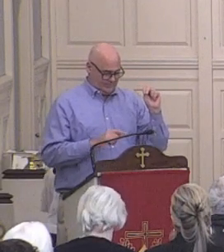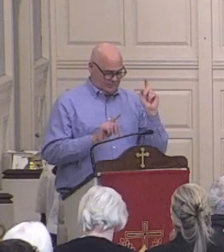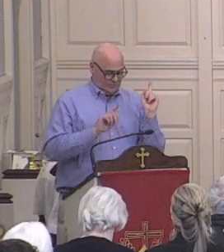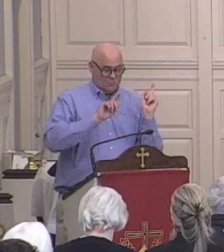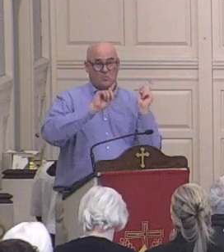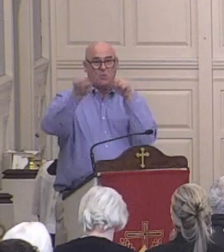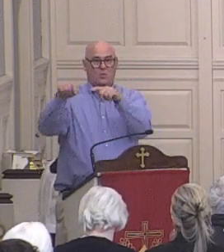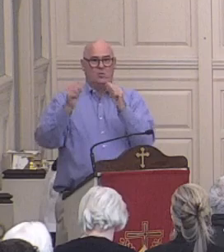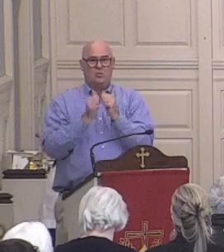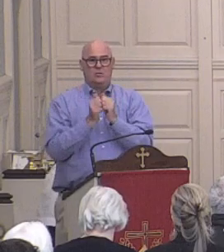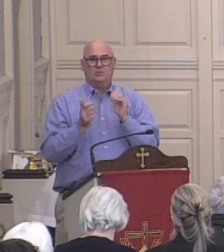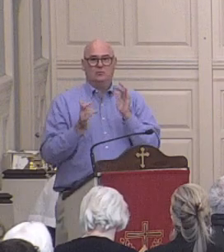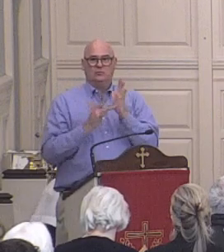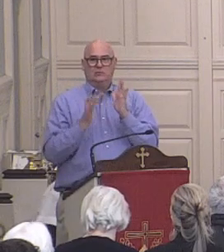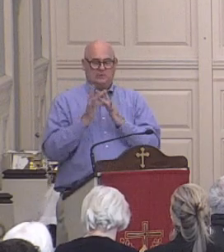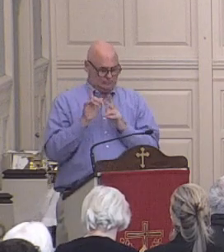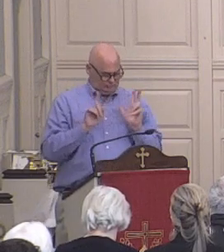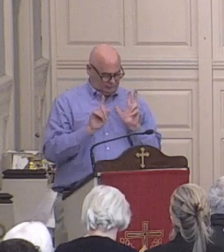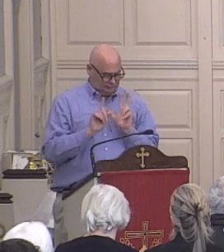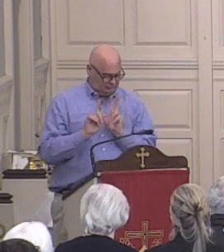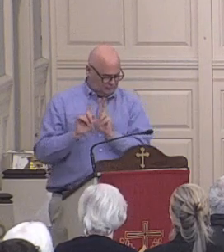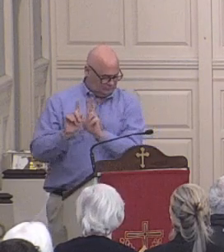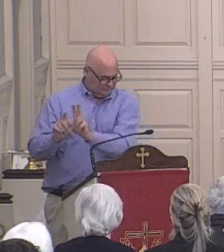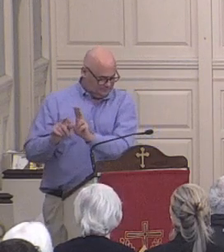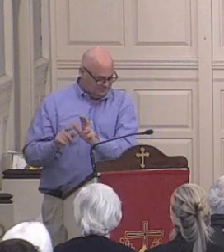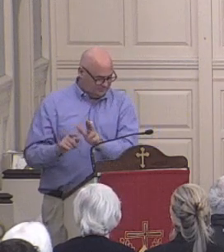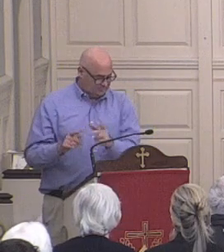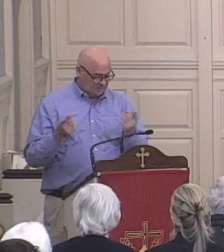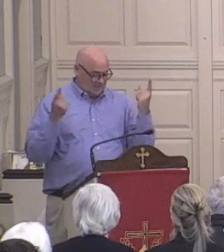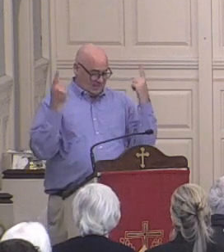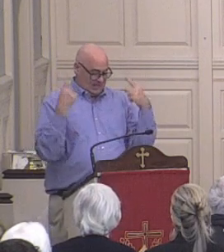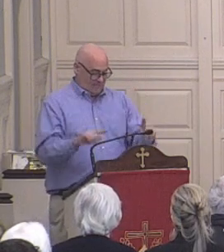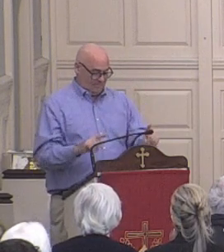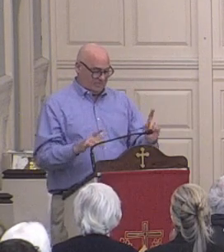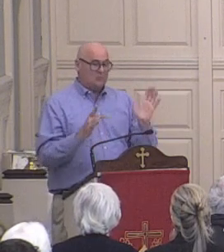He took with him Peter, James, and John,